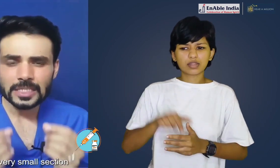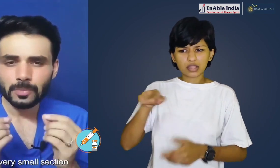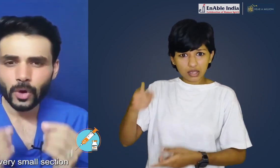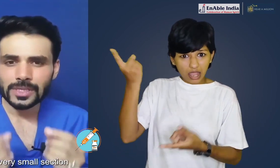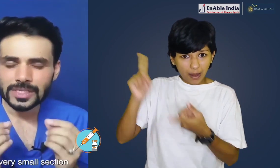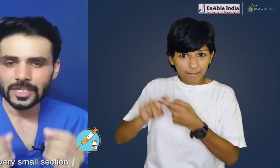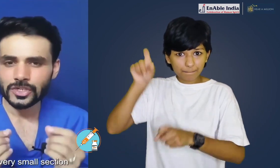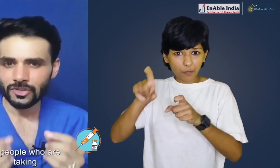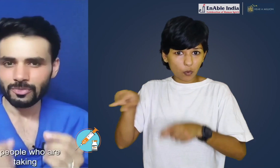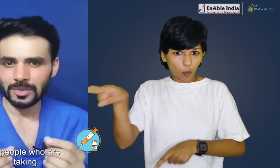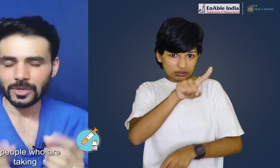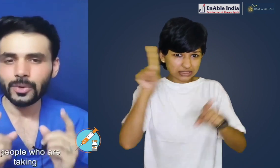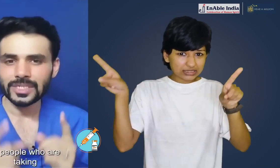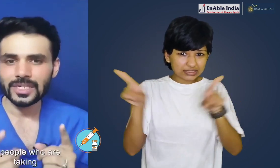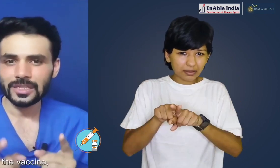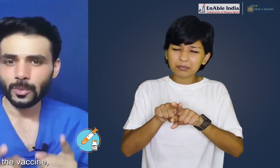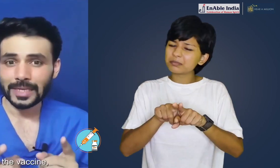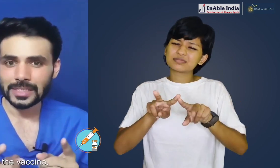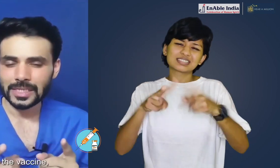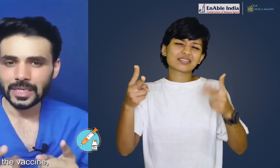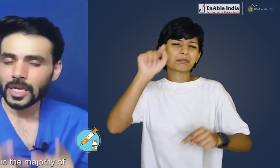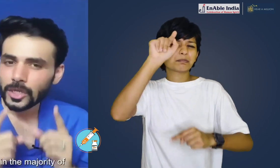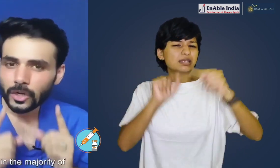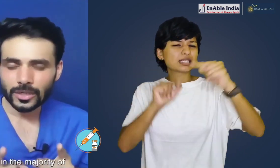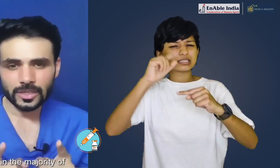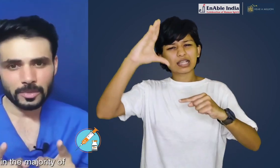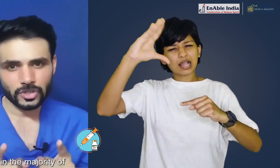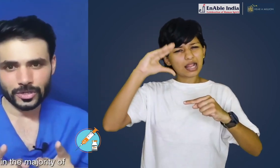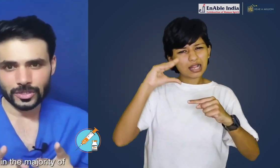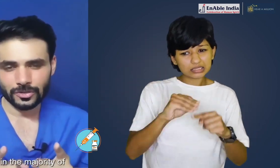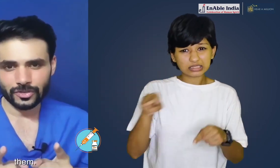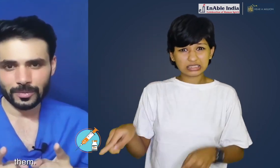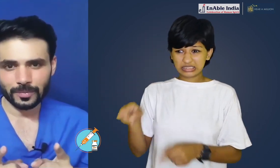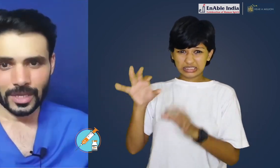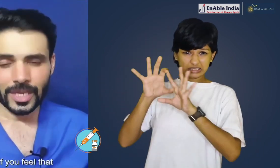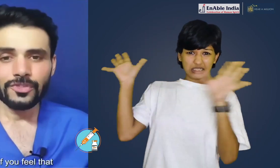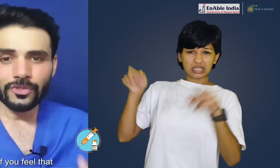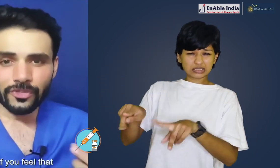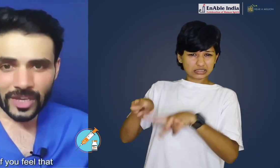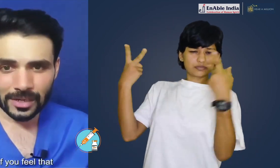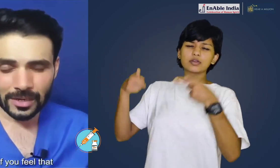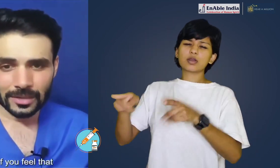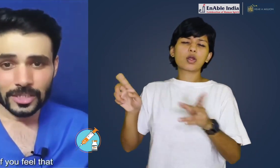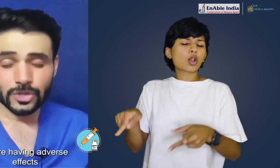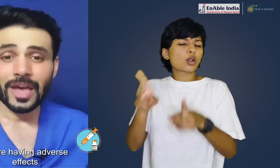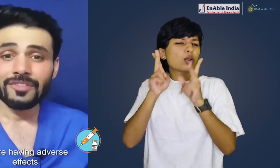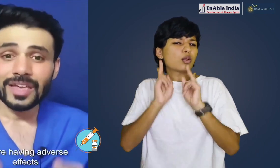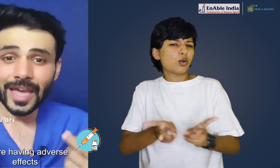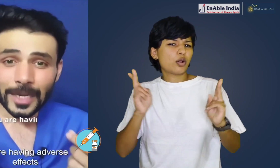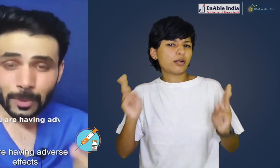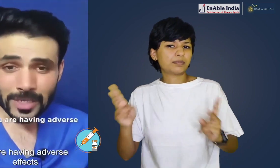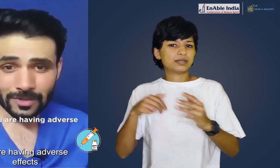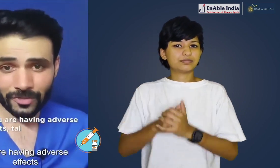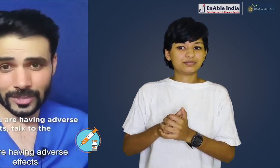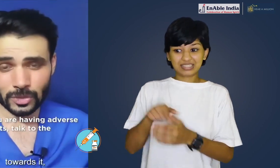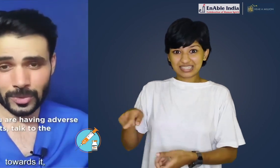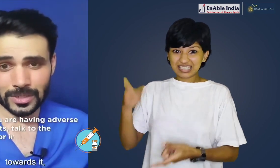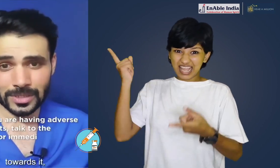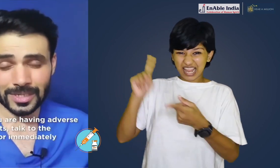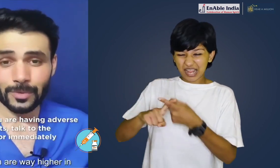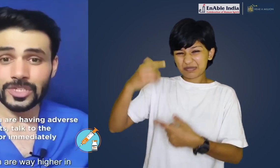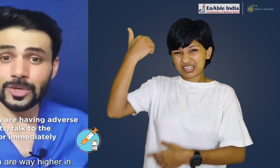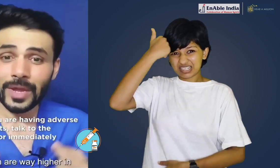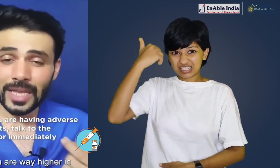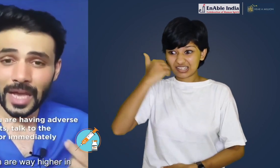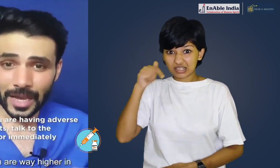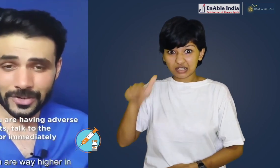very small section of people who are taking the vaccine, not in the majority of them. If you feel that you're having adverse effects towards